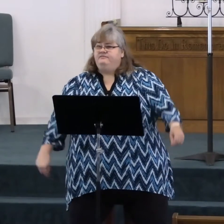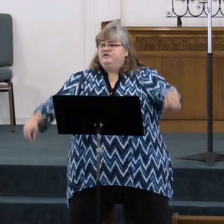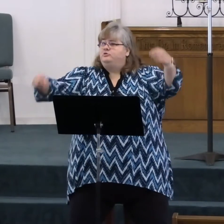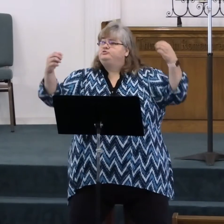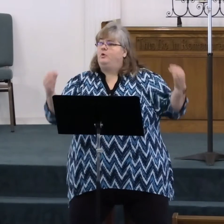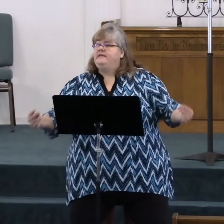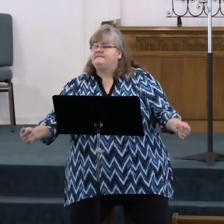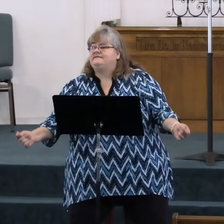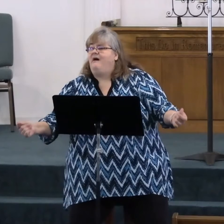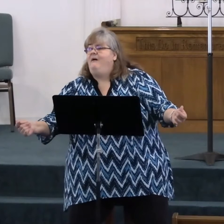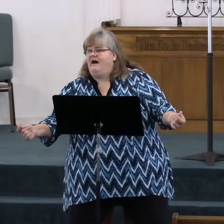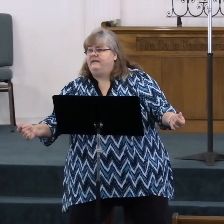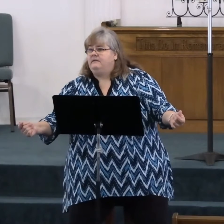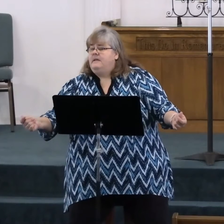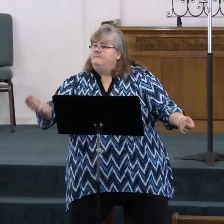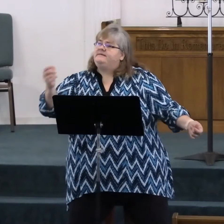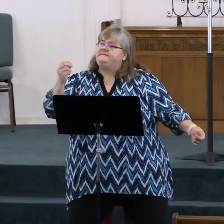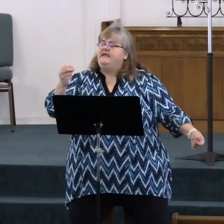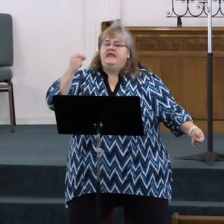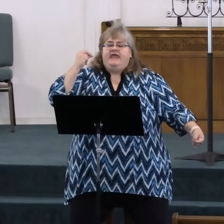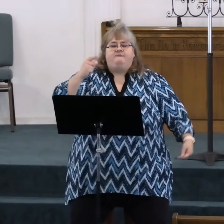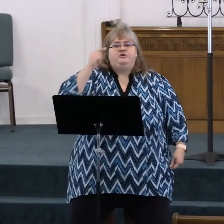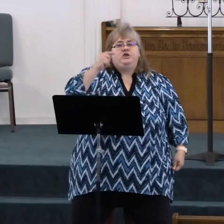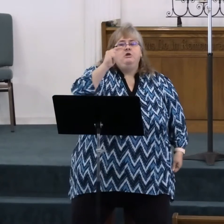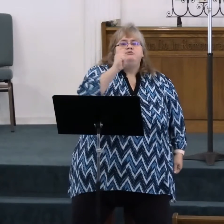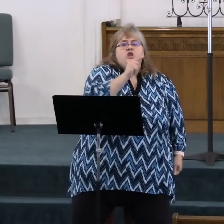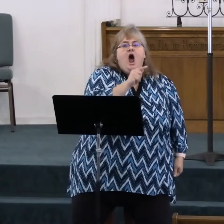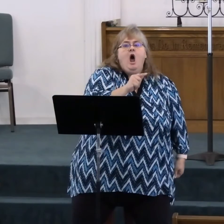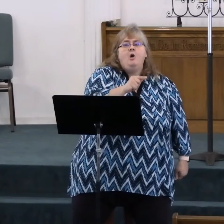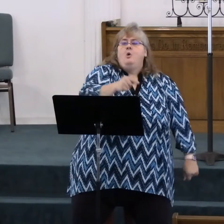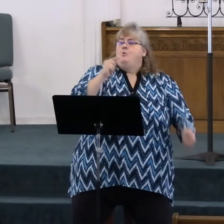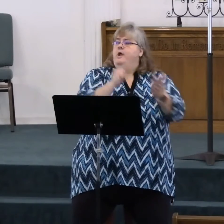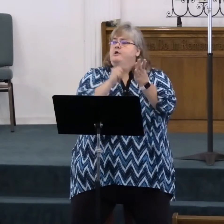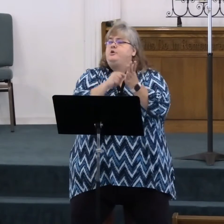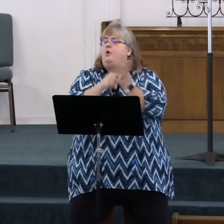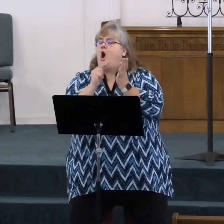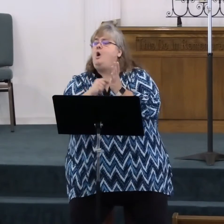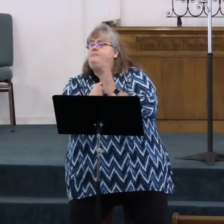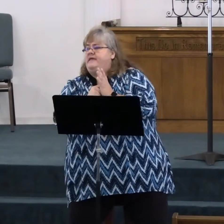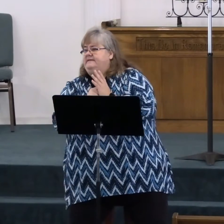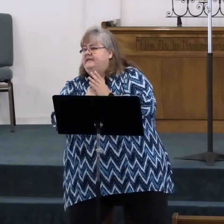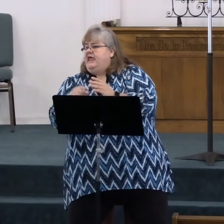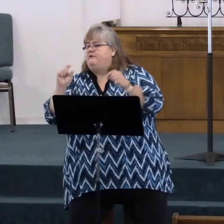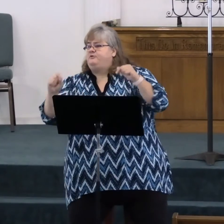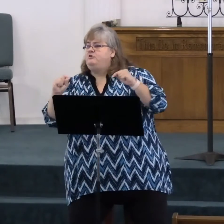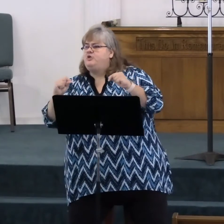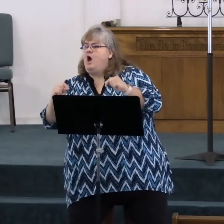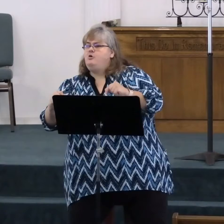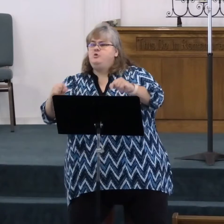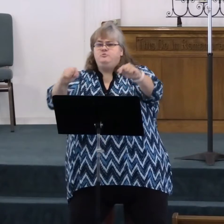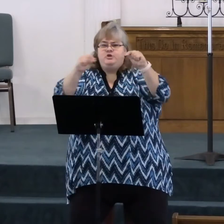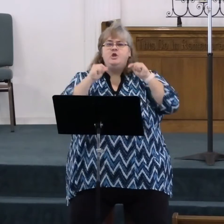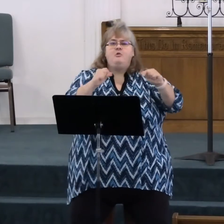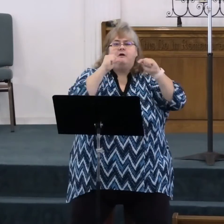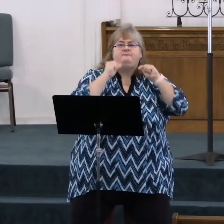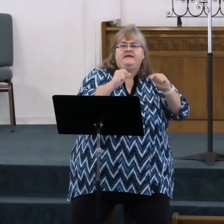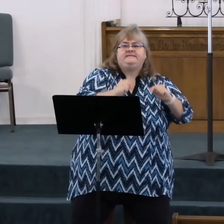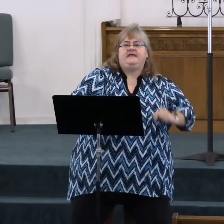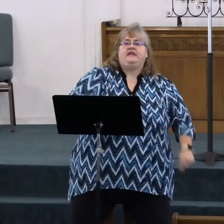then your joy is gone. But see, if you know where your hope is, if you know whom you are fixed in,